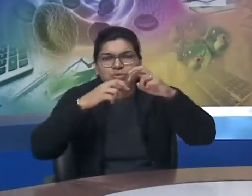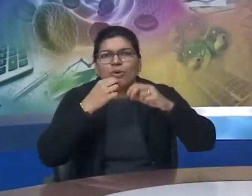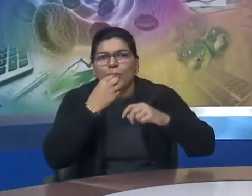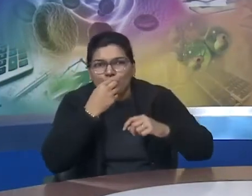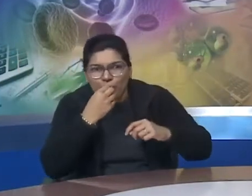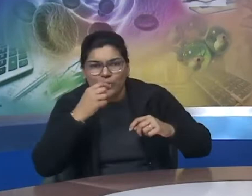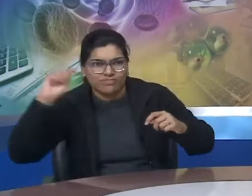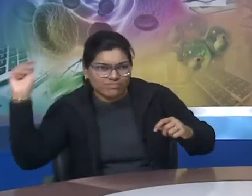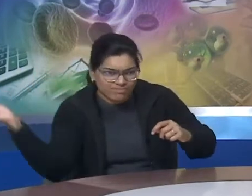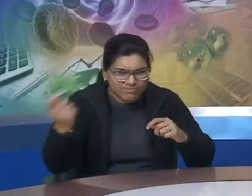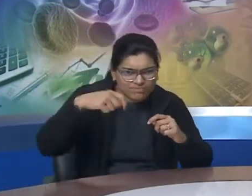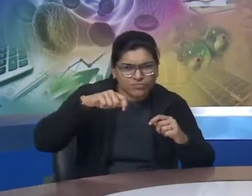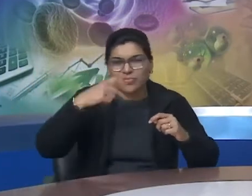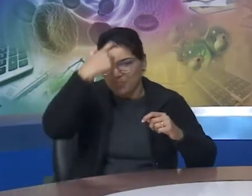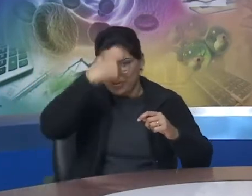to go into the